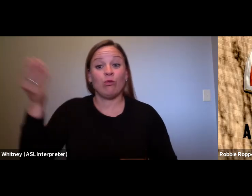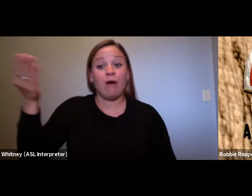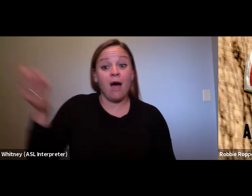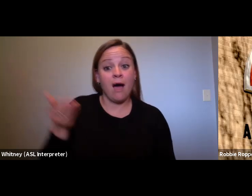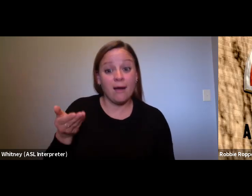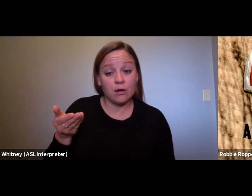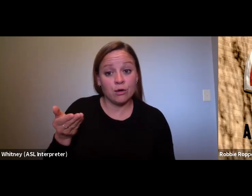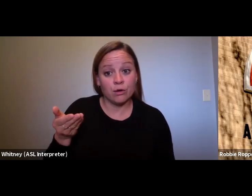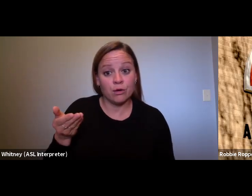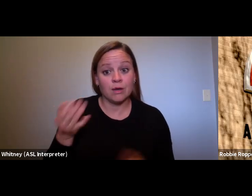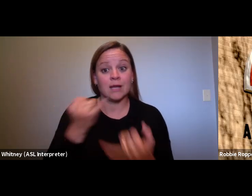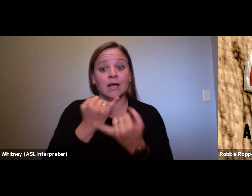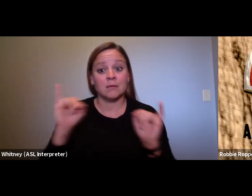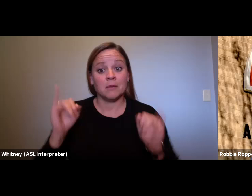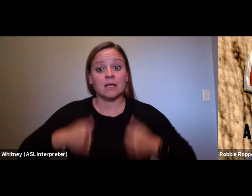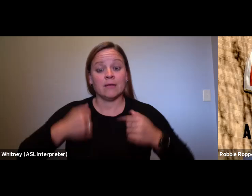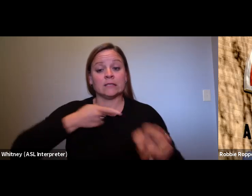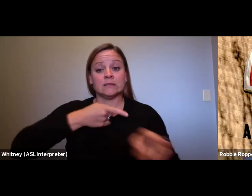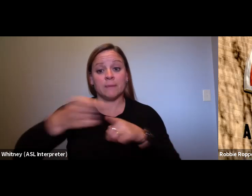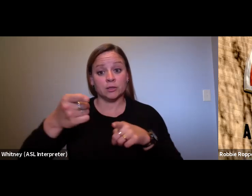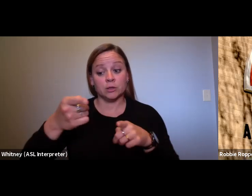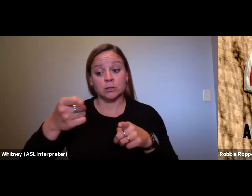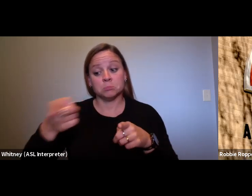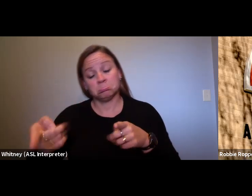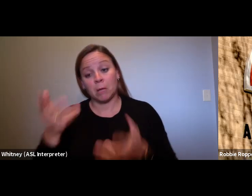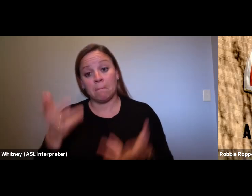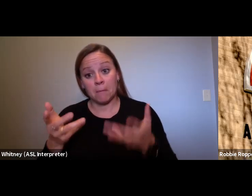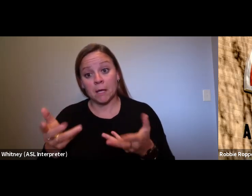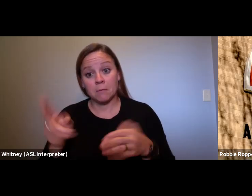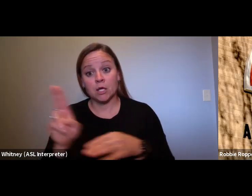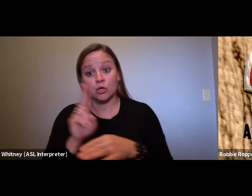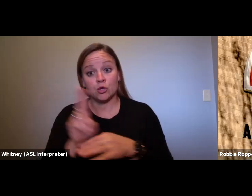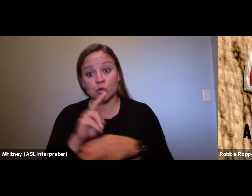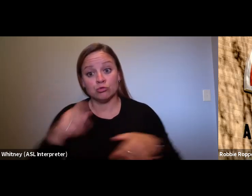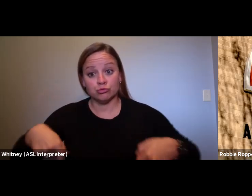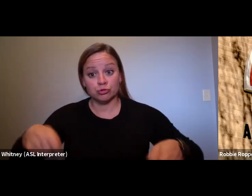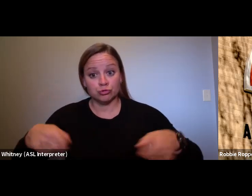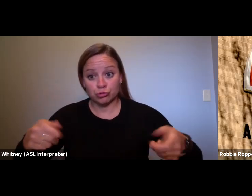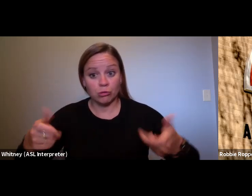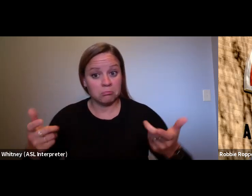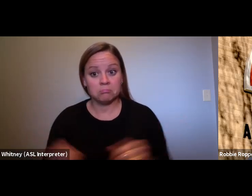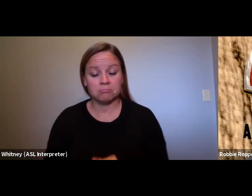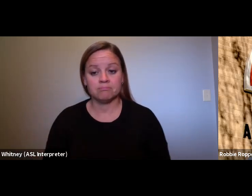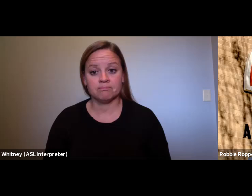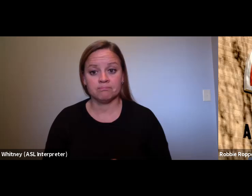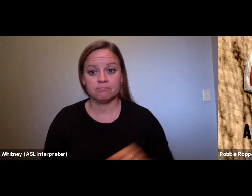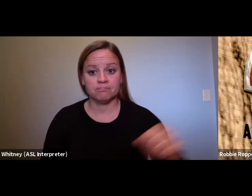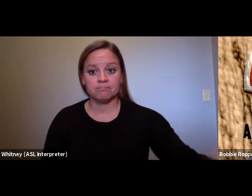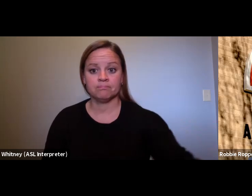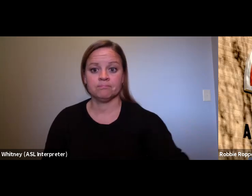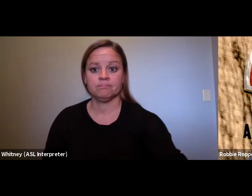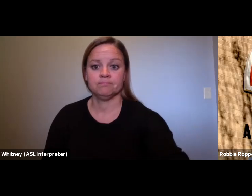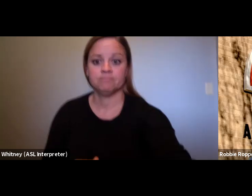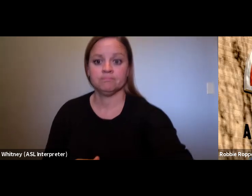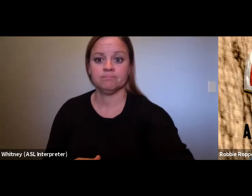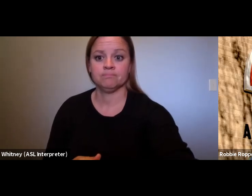an independent living specialist who may use some type of a mobility device. Next